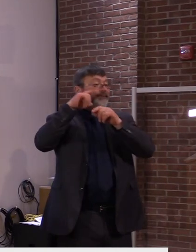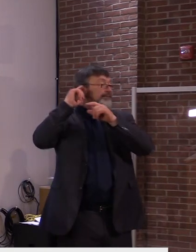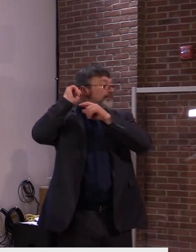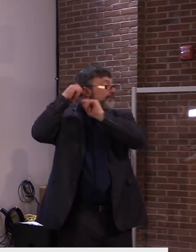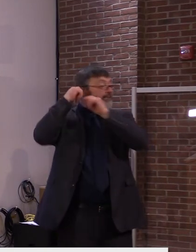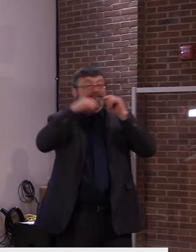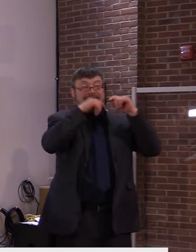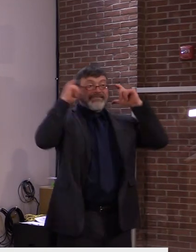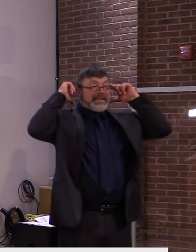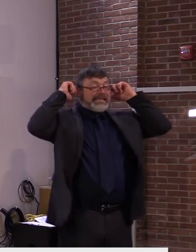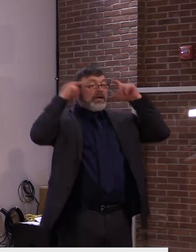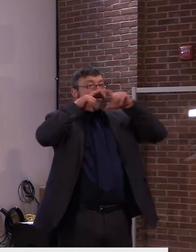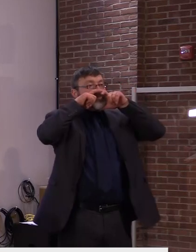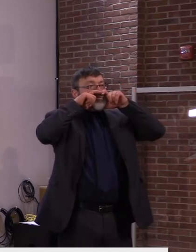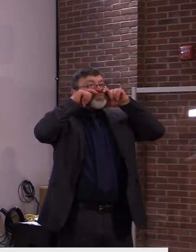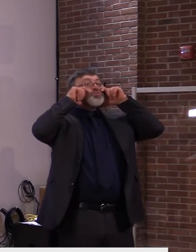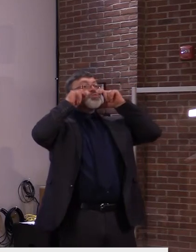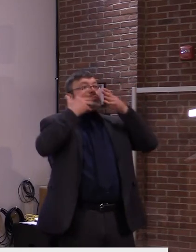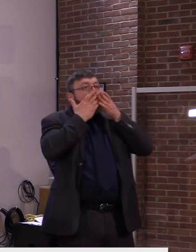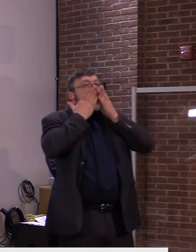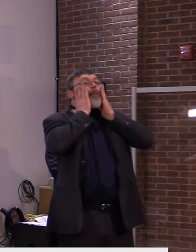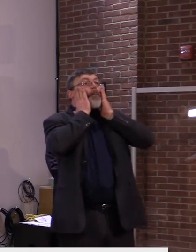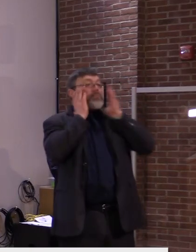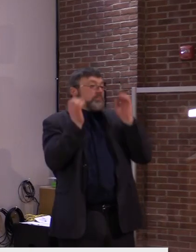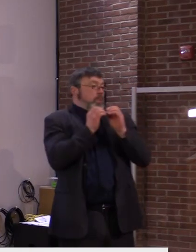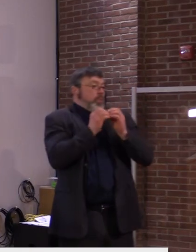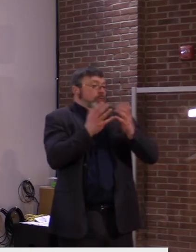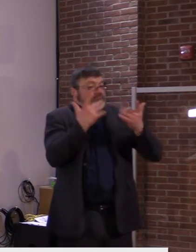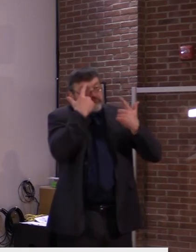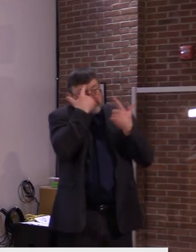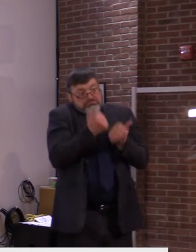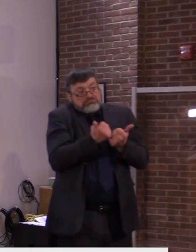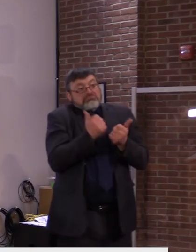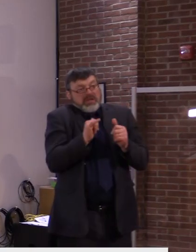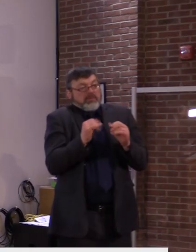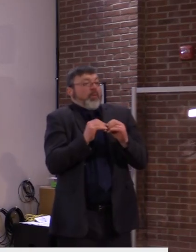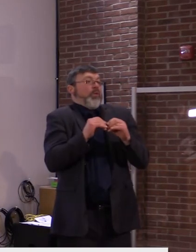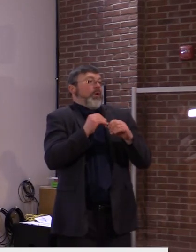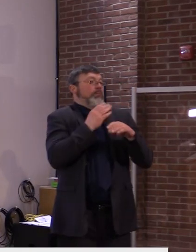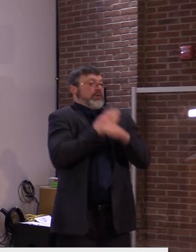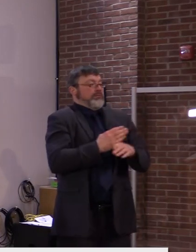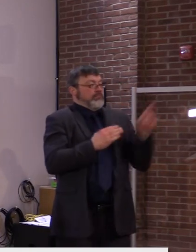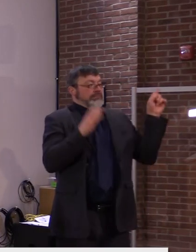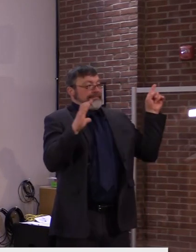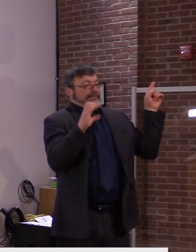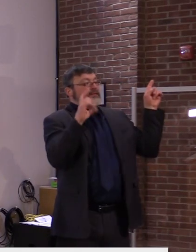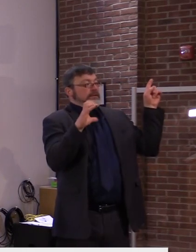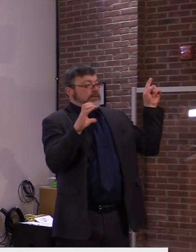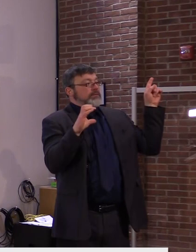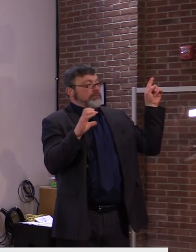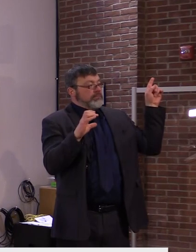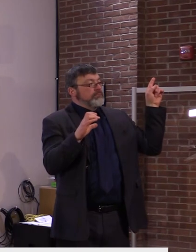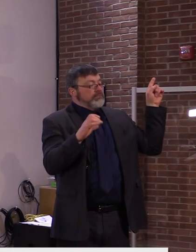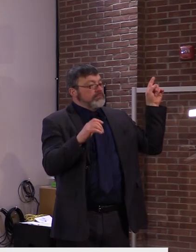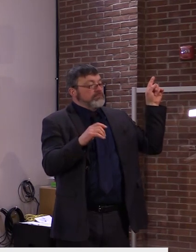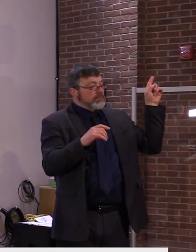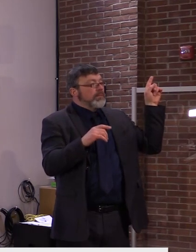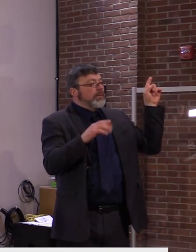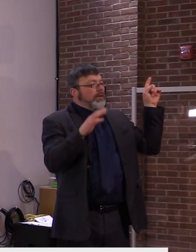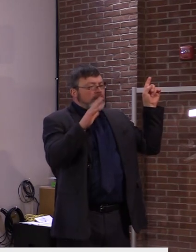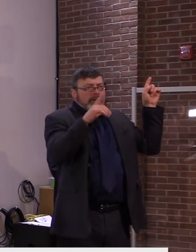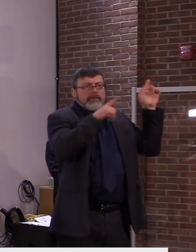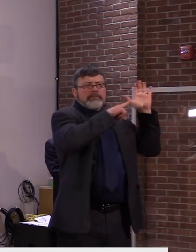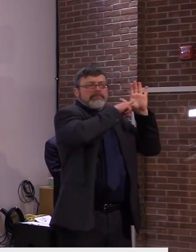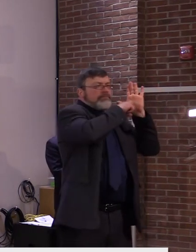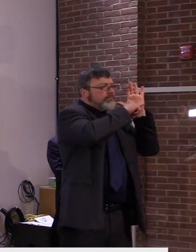done with sick people coughing or breathing on well people and recording how well illness was prevented. But the simple